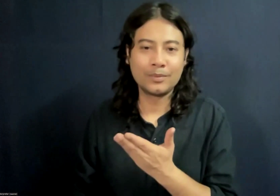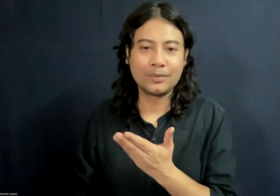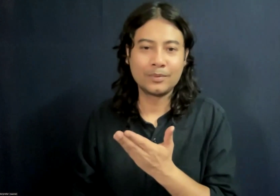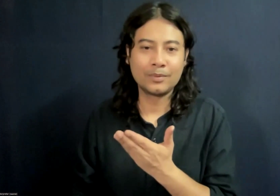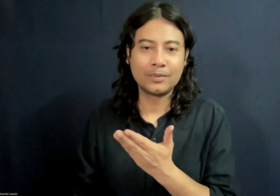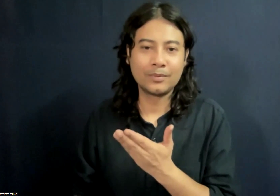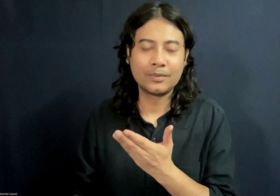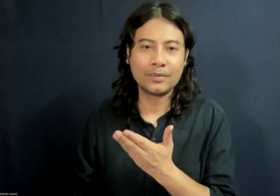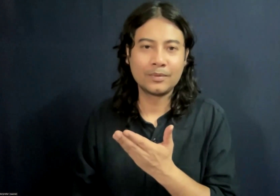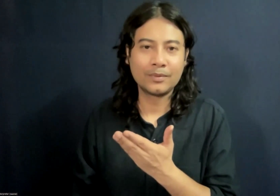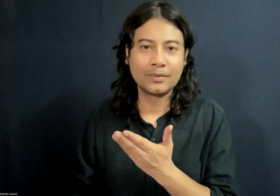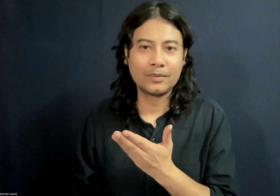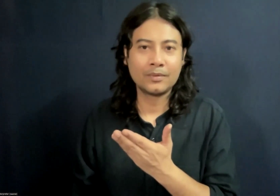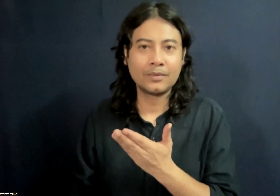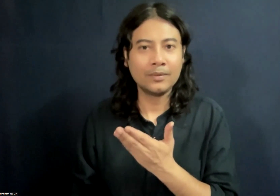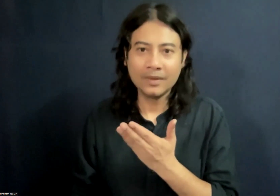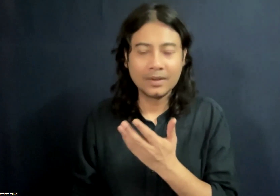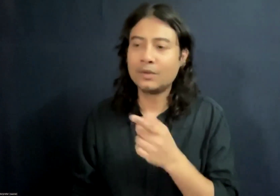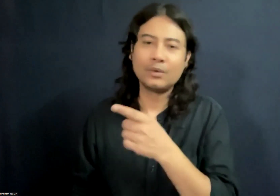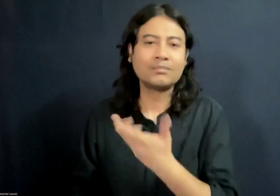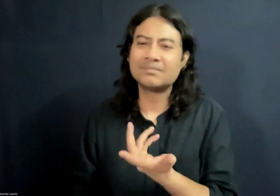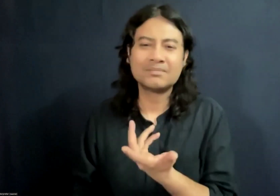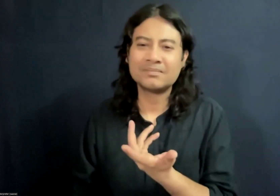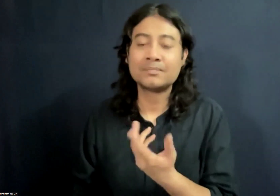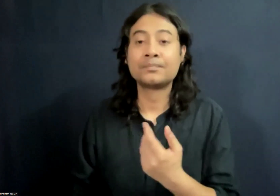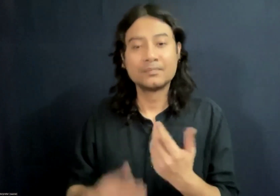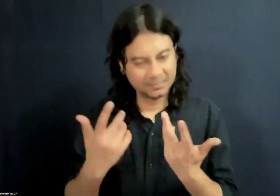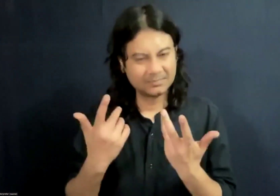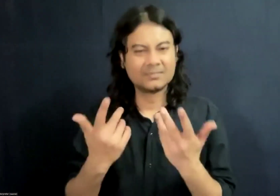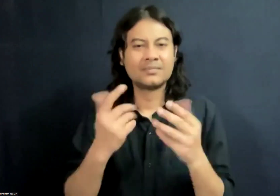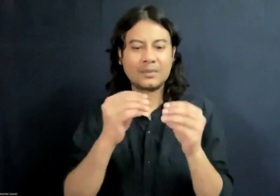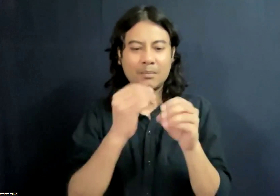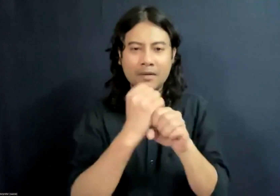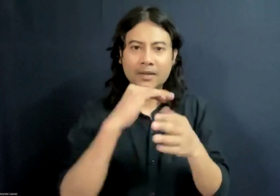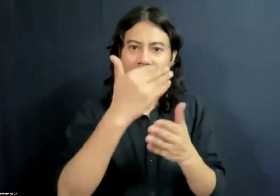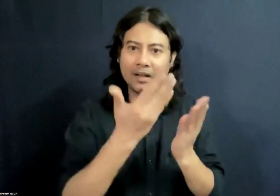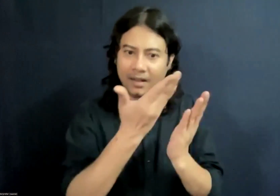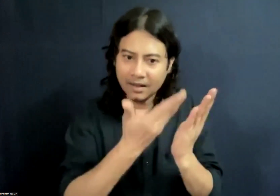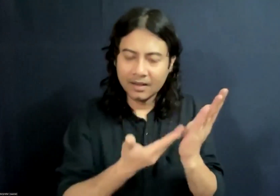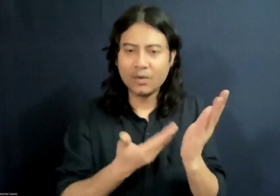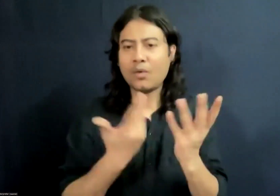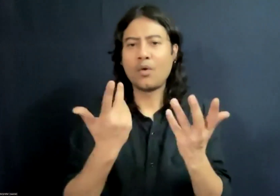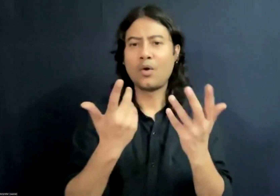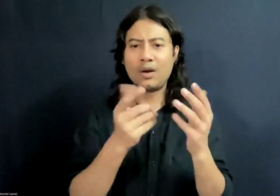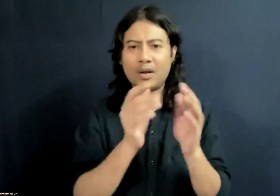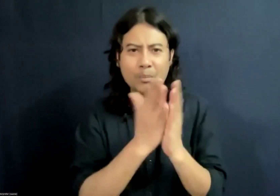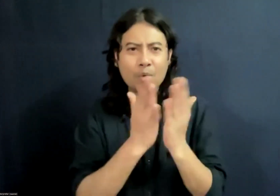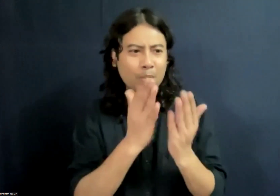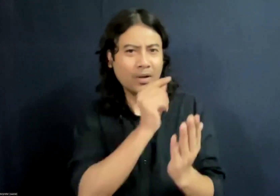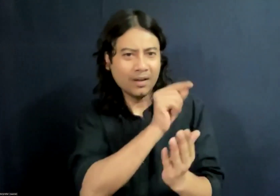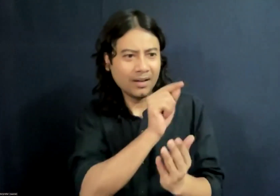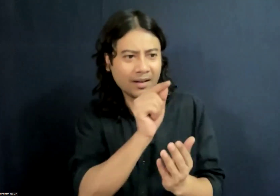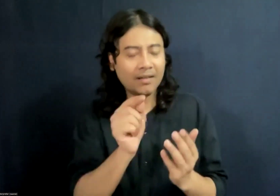So, according to scriptures, we should be thoughtful and careful in whom we are giving charity to.